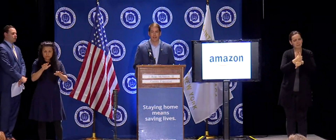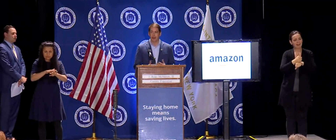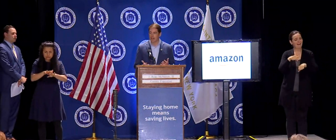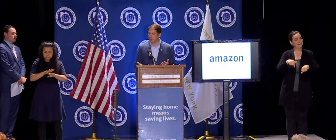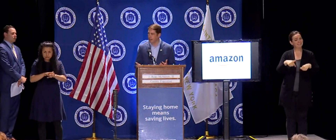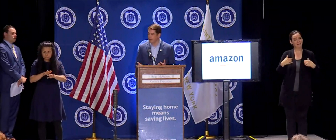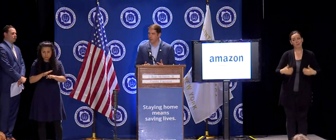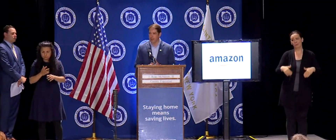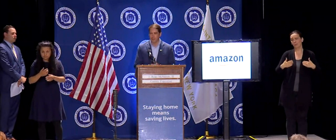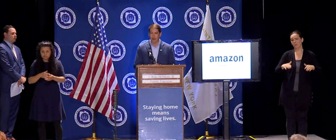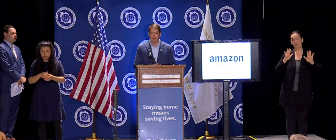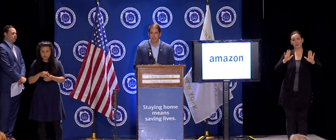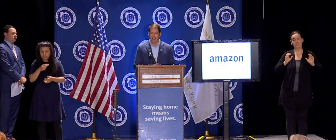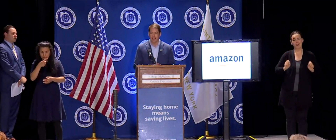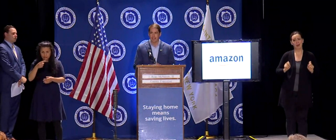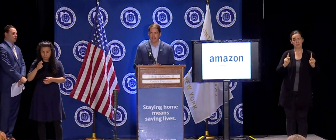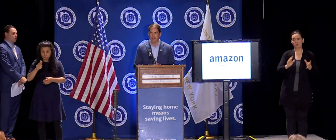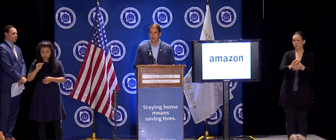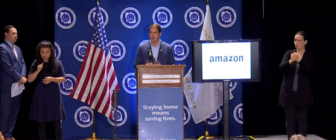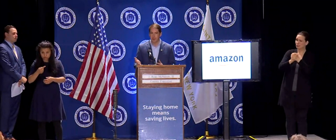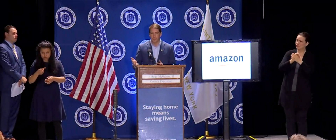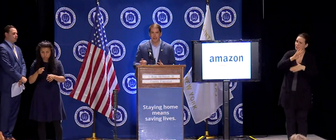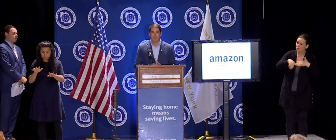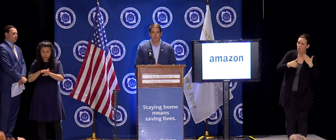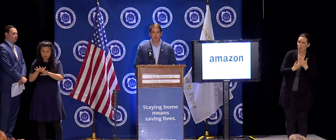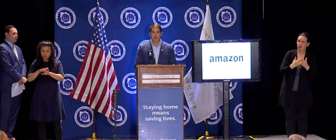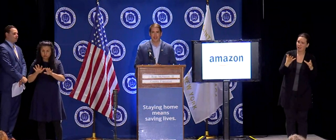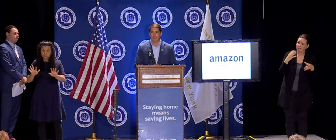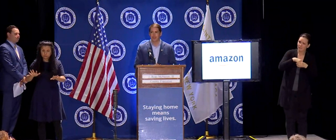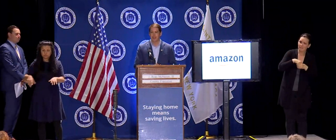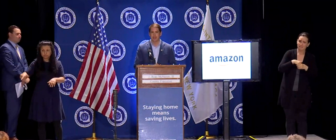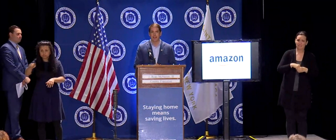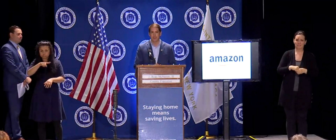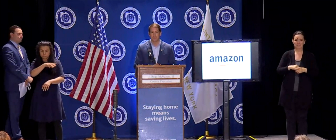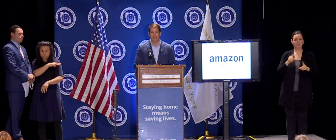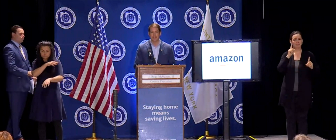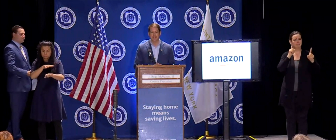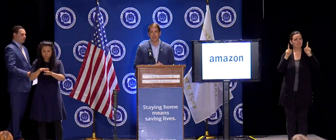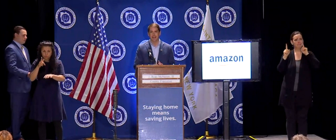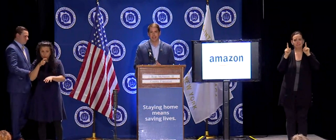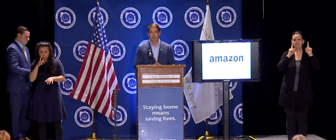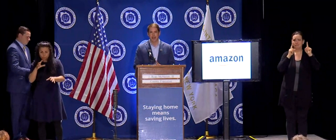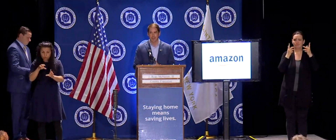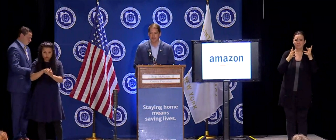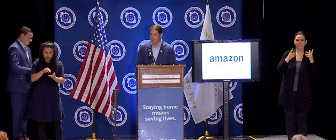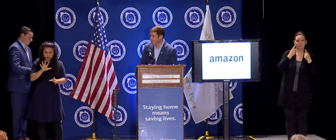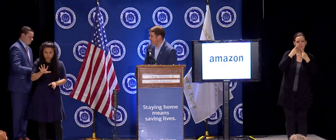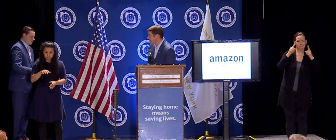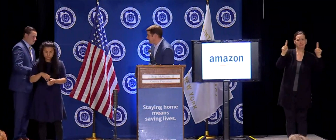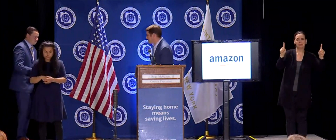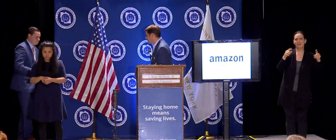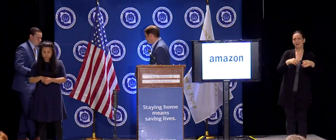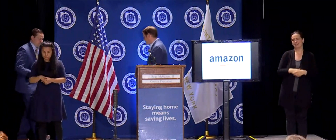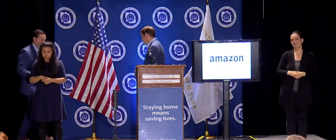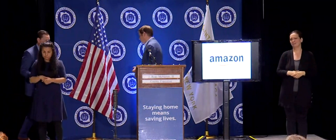again, I want to congratulate everyone involved, and we'll hear from some of the others that helped to make this exciting announcement happen.